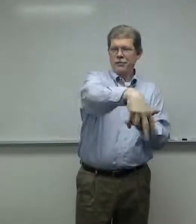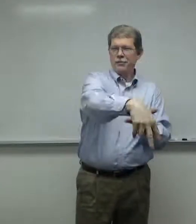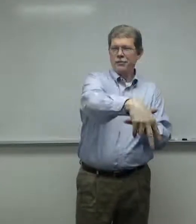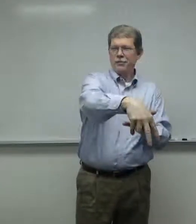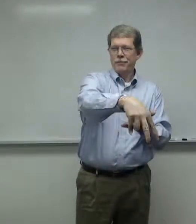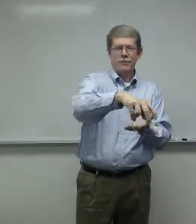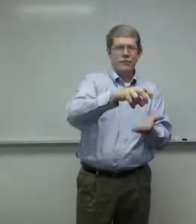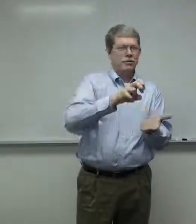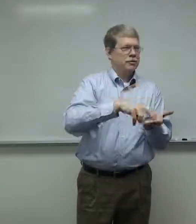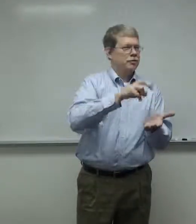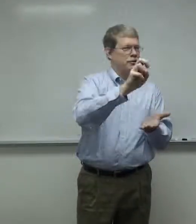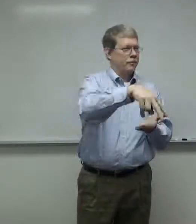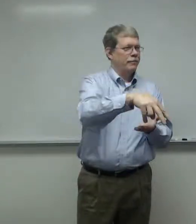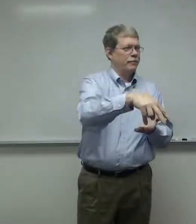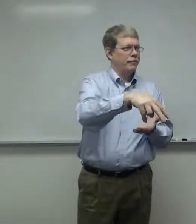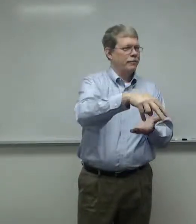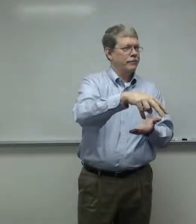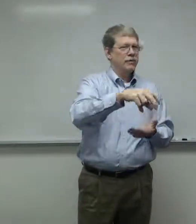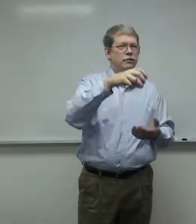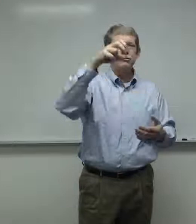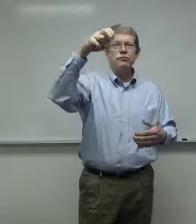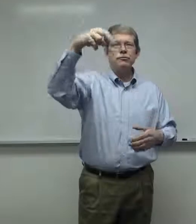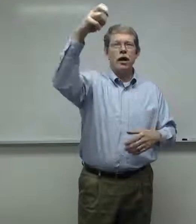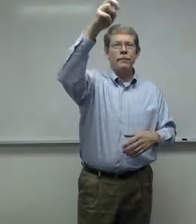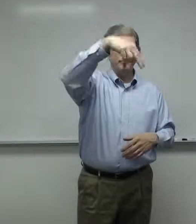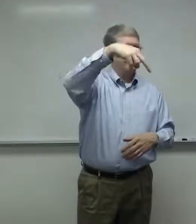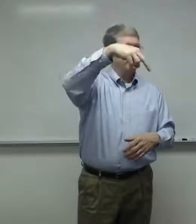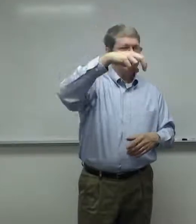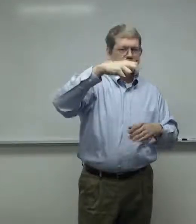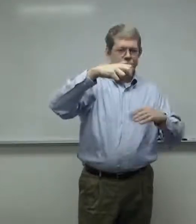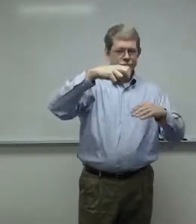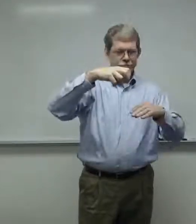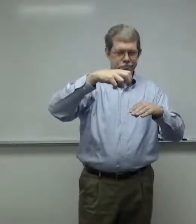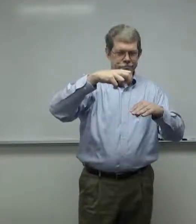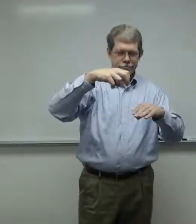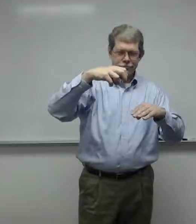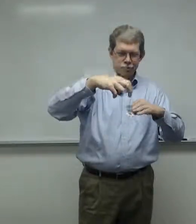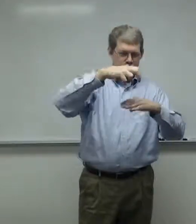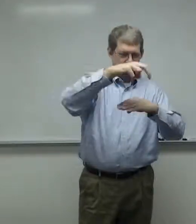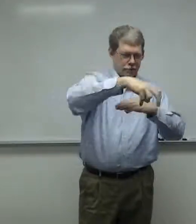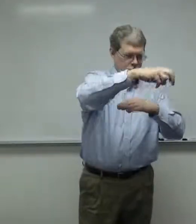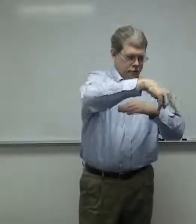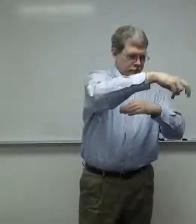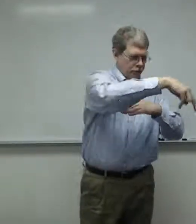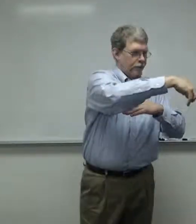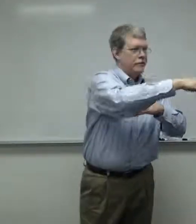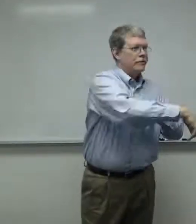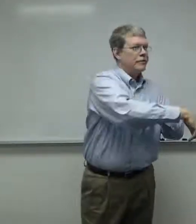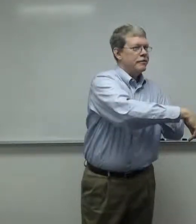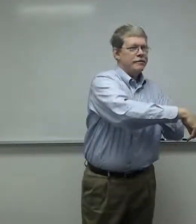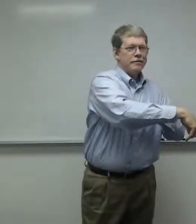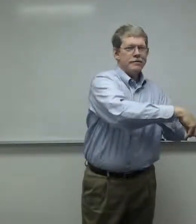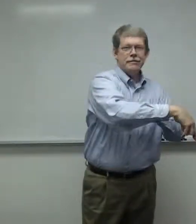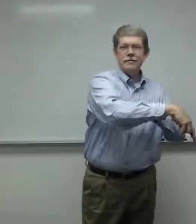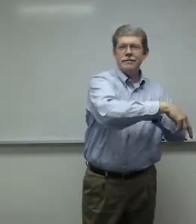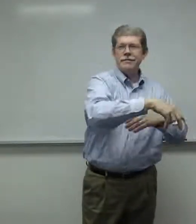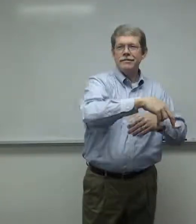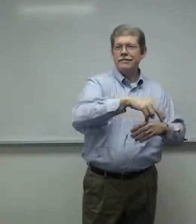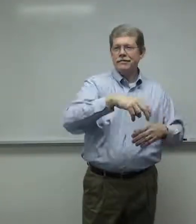That'd be like jumping off of a platform. You can jump down. You can multiple